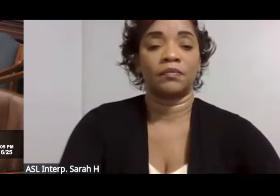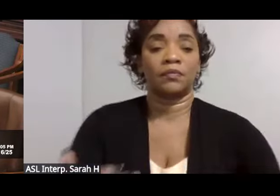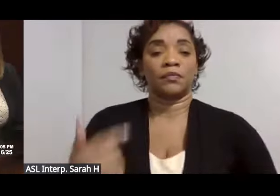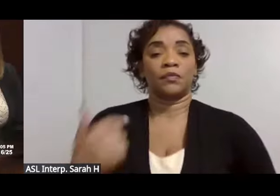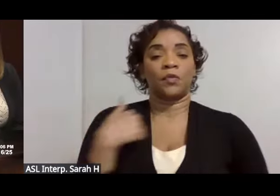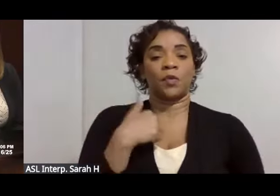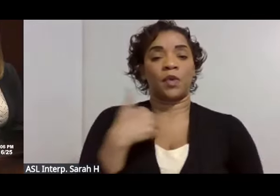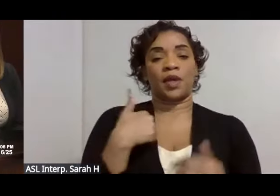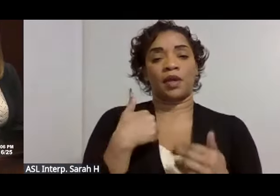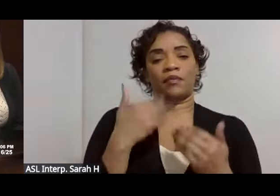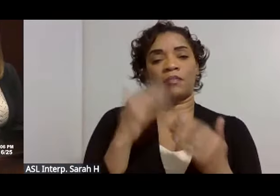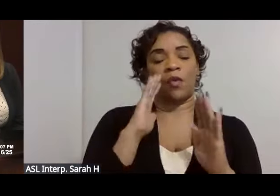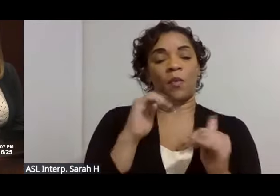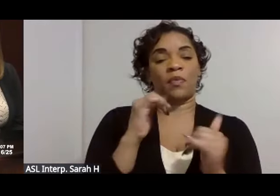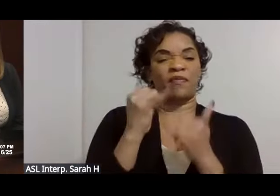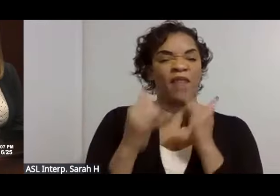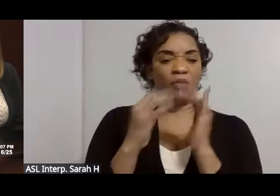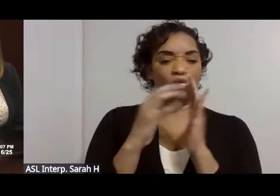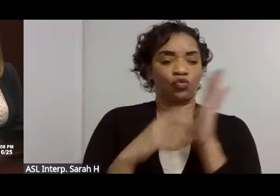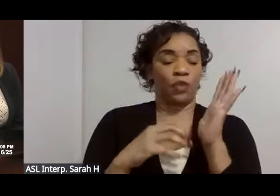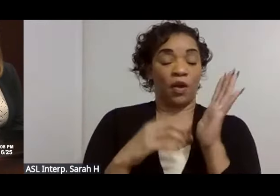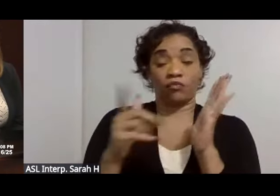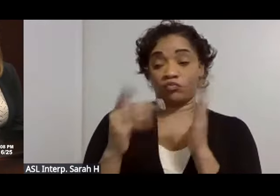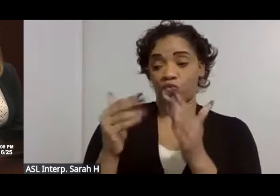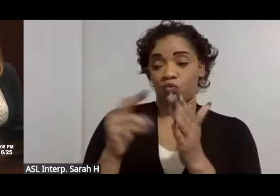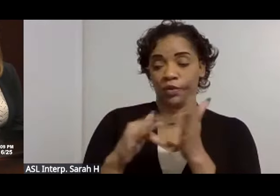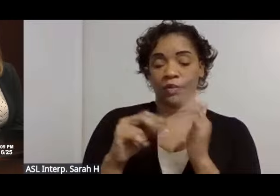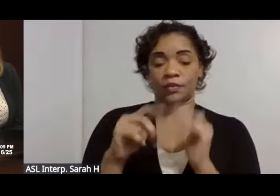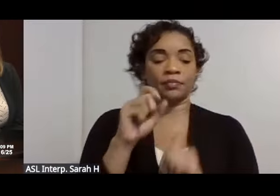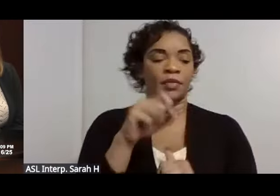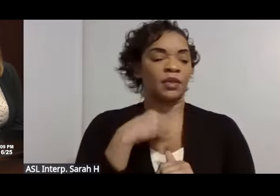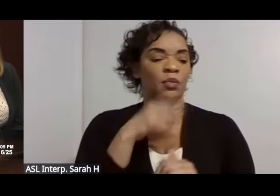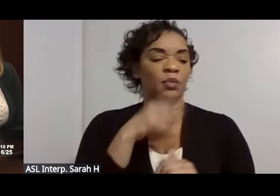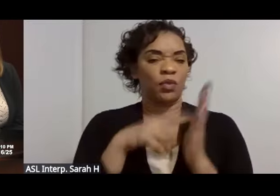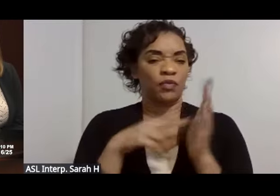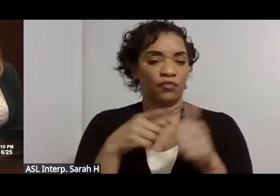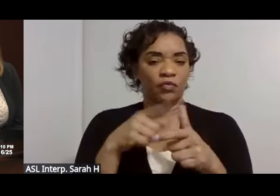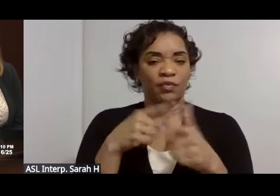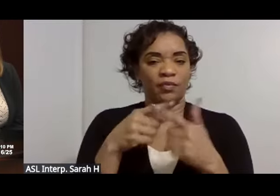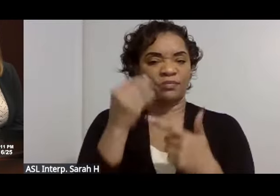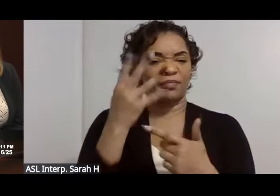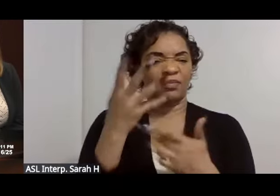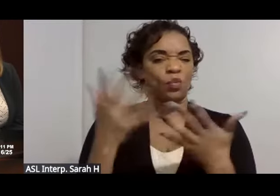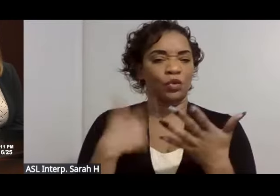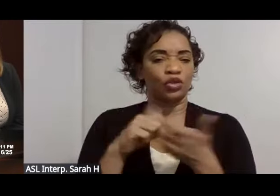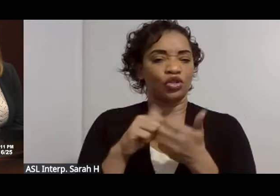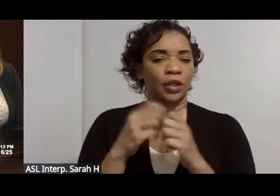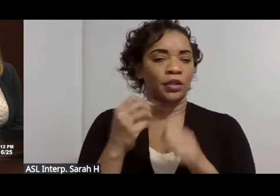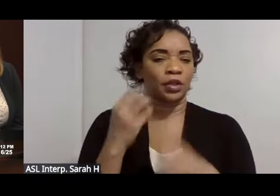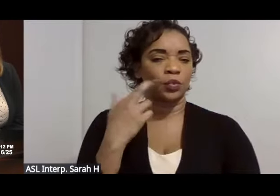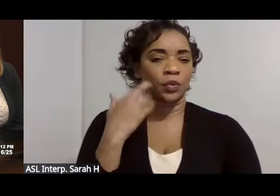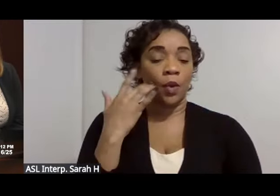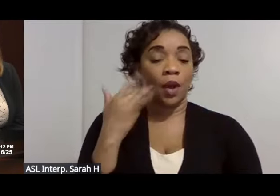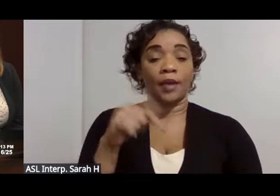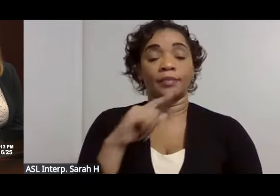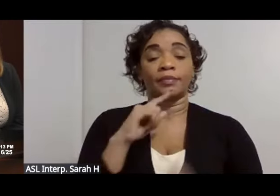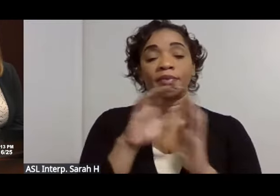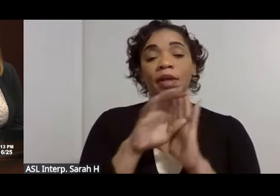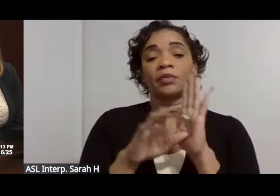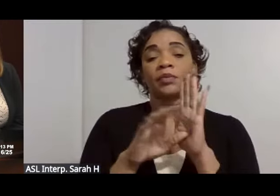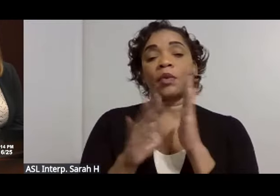read it first and then kind of say what I changed and why. So it's Constitutional Amendment 2, require Secretary of